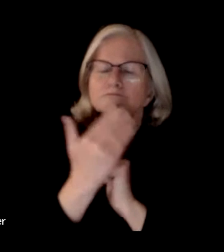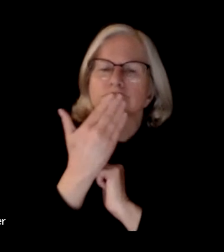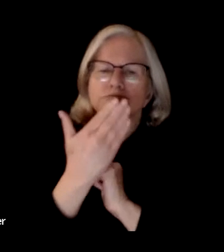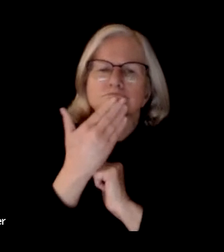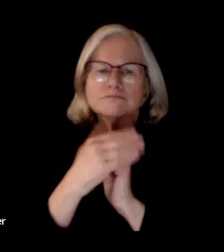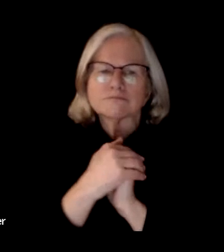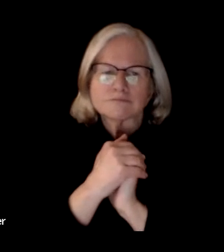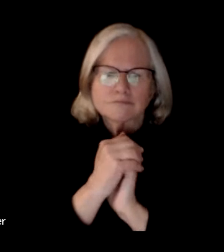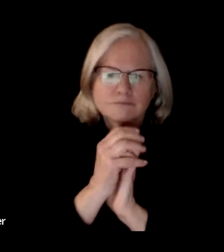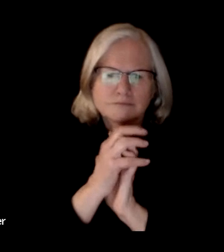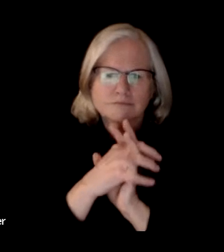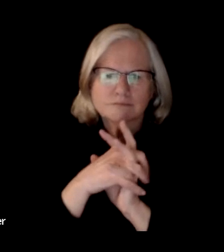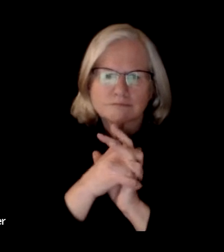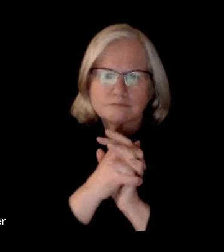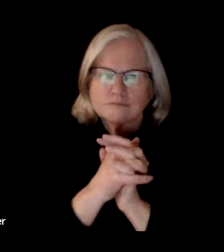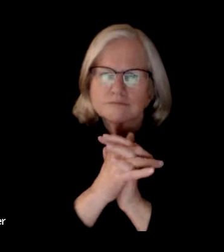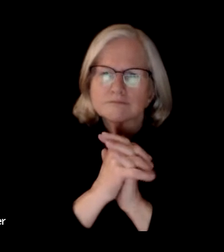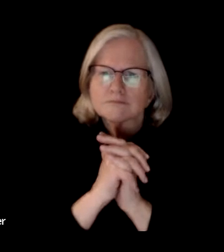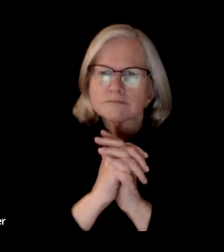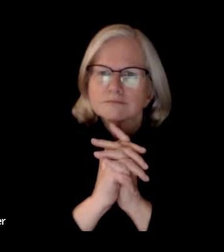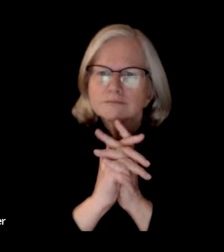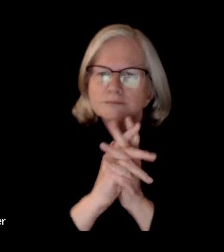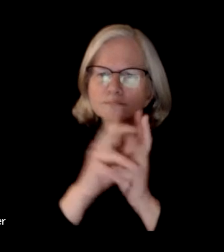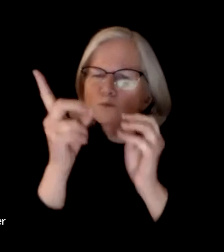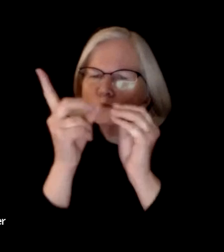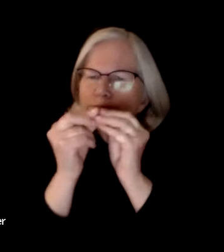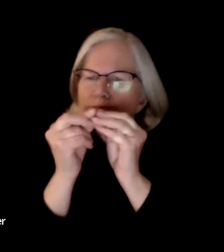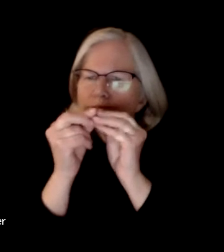Operator, we have time for one more question.